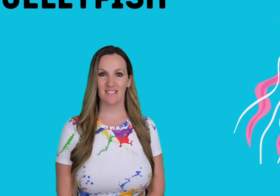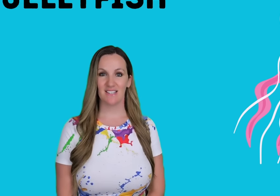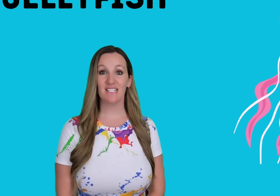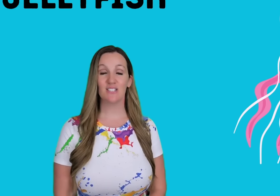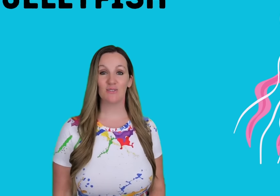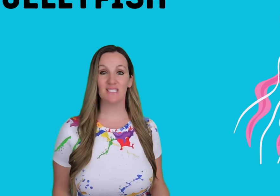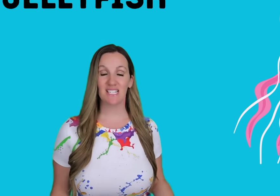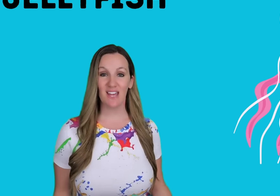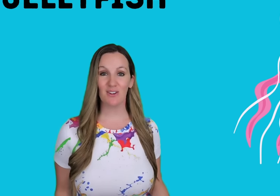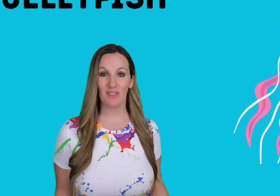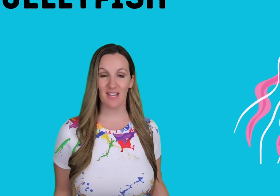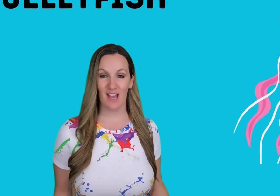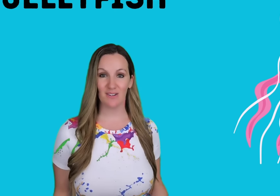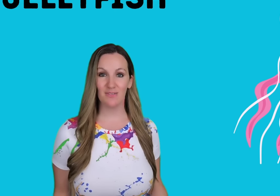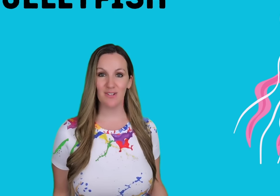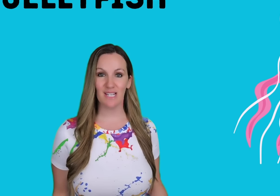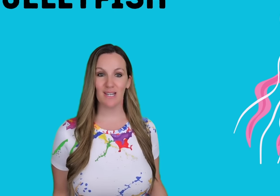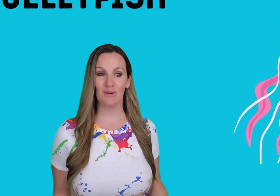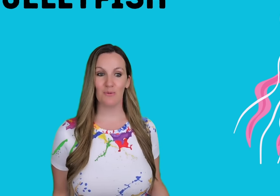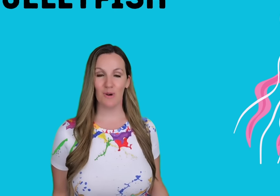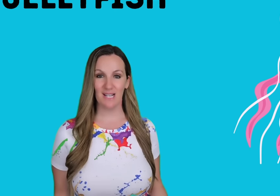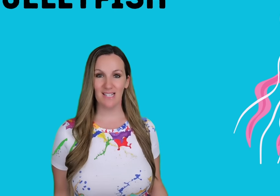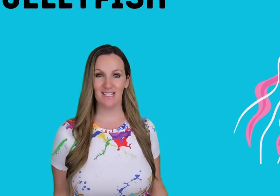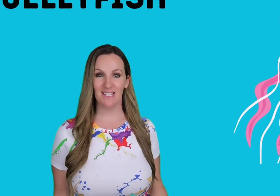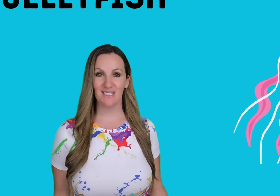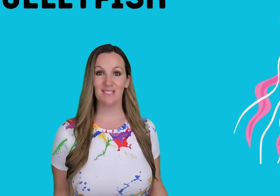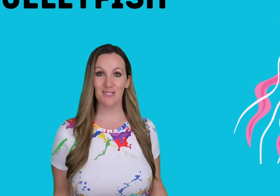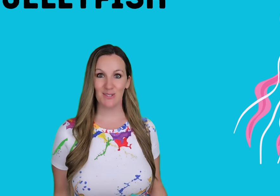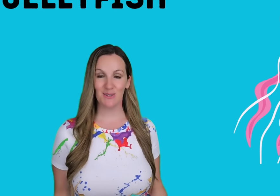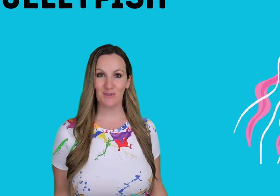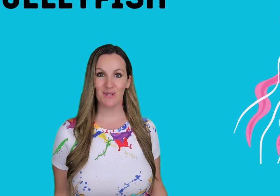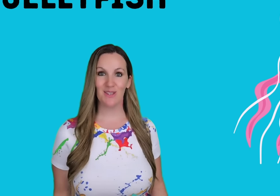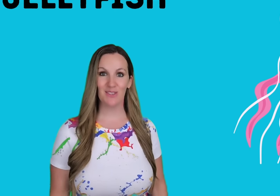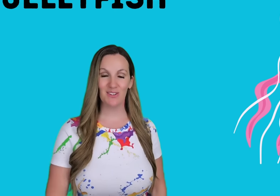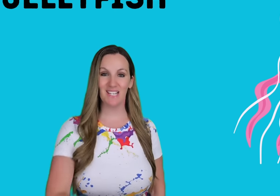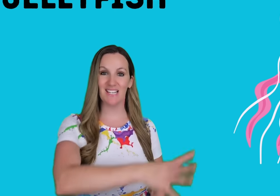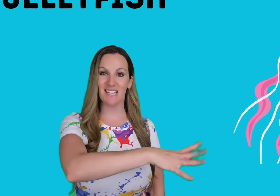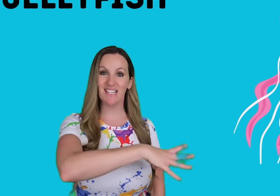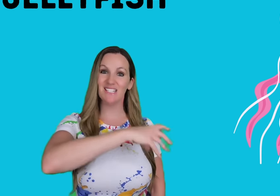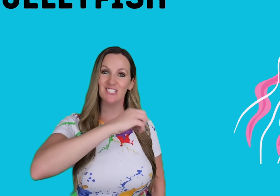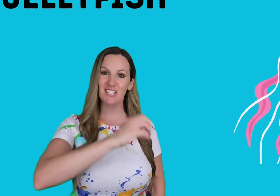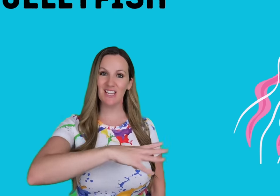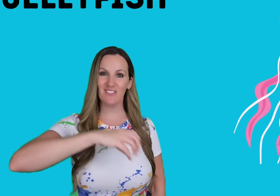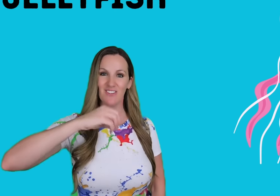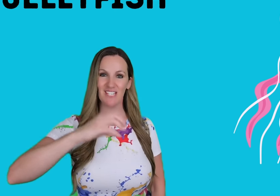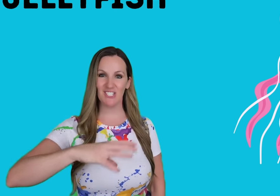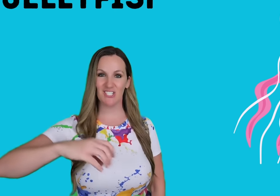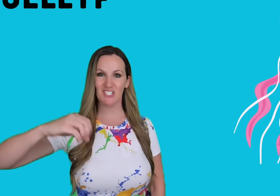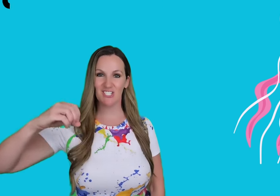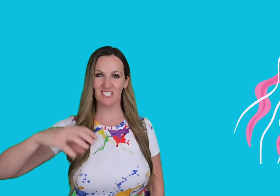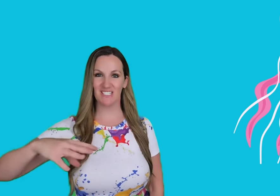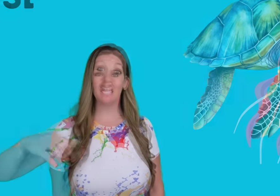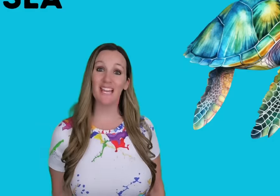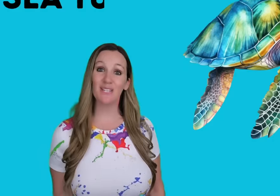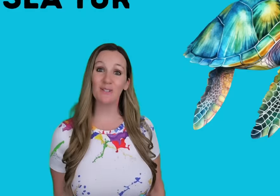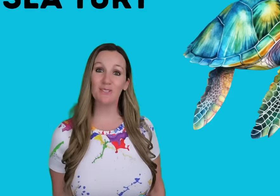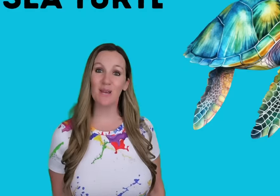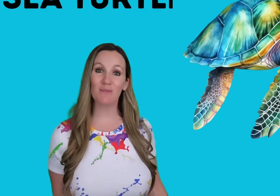Let's do it together on the count of three. One, two, three. Jellyfish. Can you tell me what